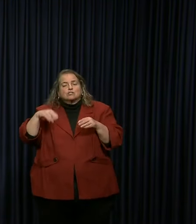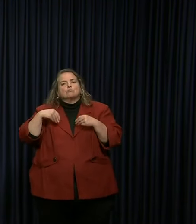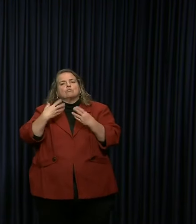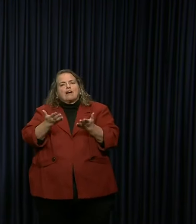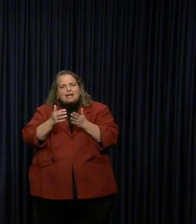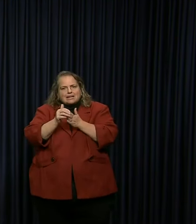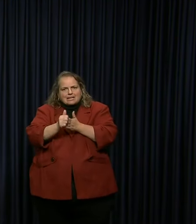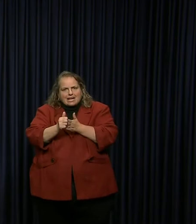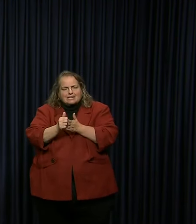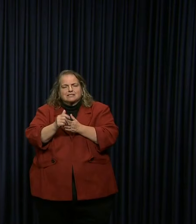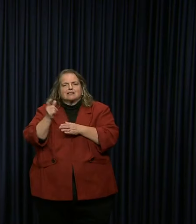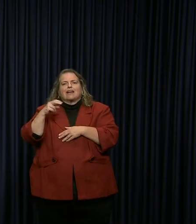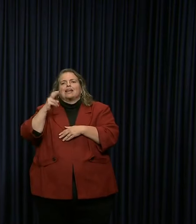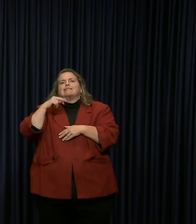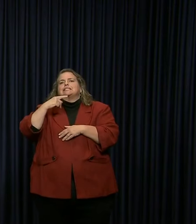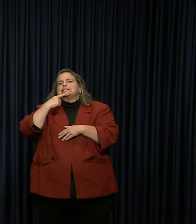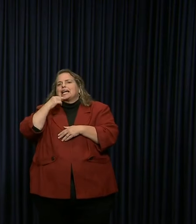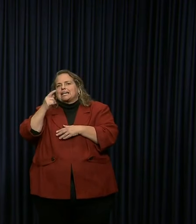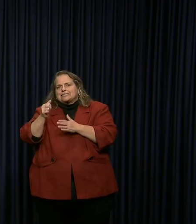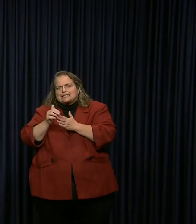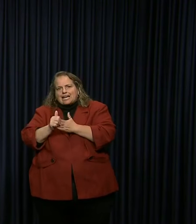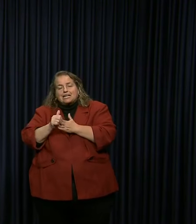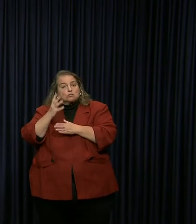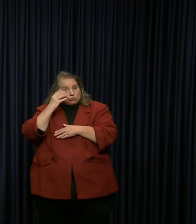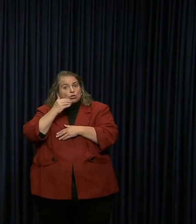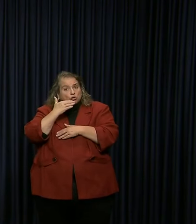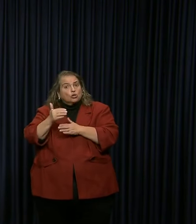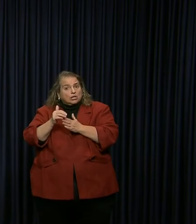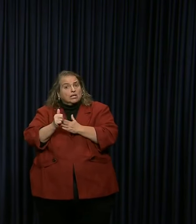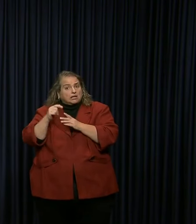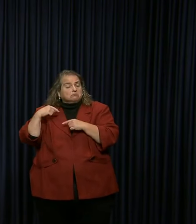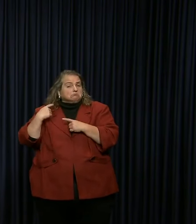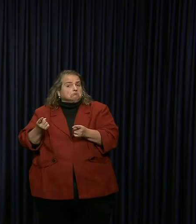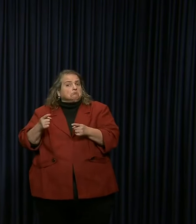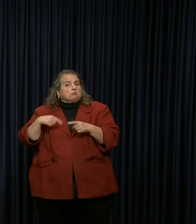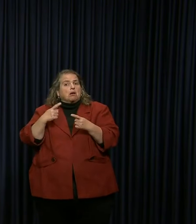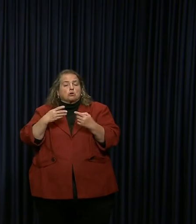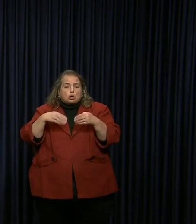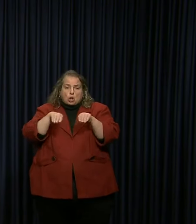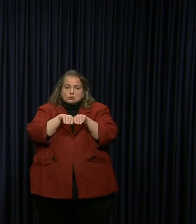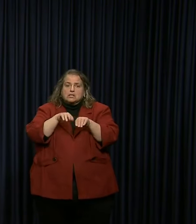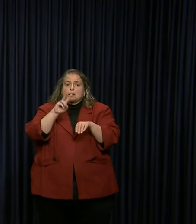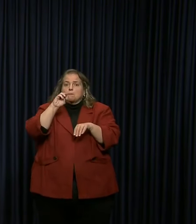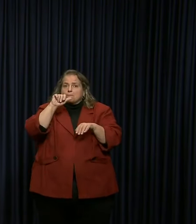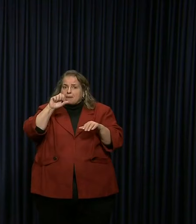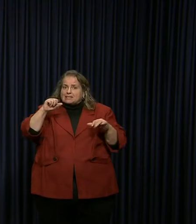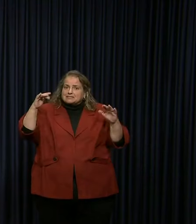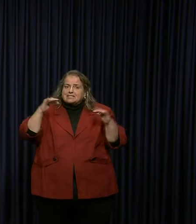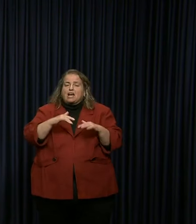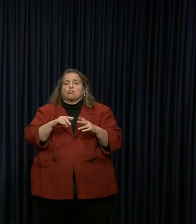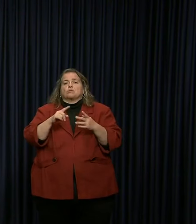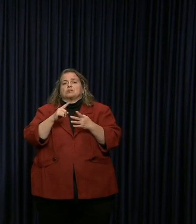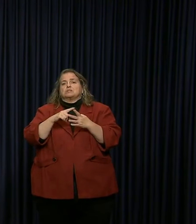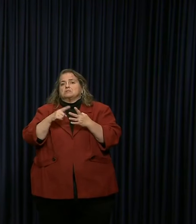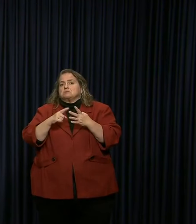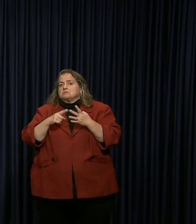guidance. They even say that it's guidance. It's been pretty good guidance about closing down all mass gatherings and